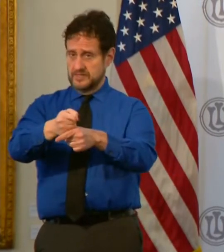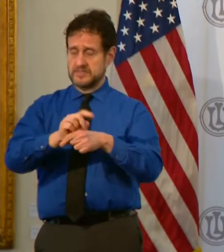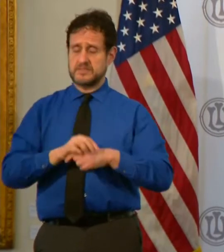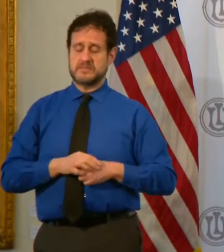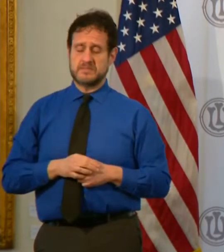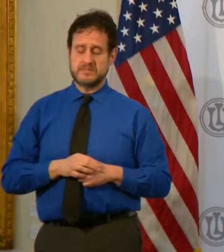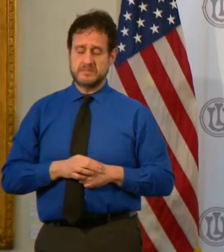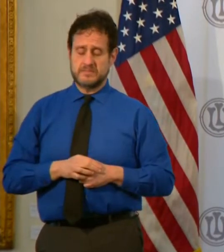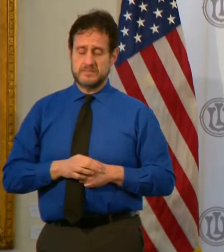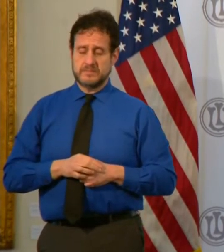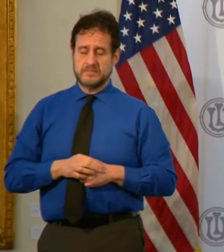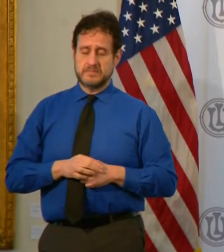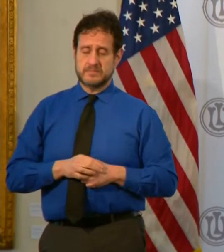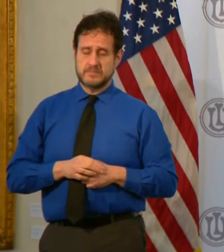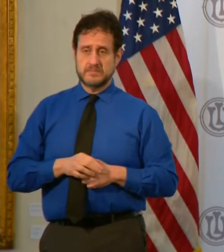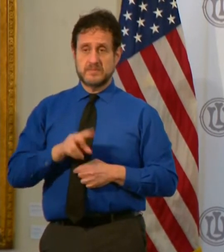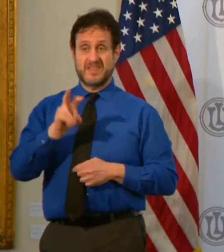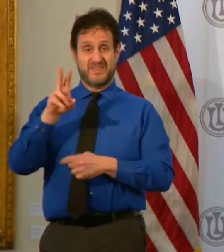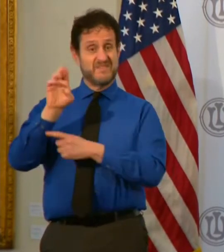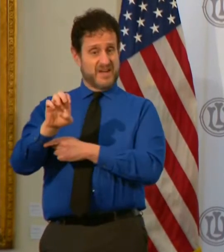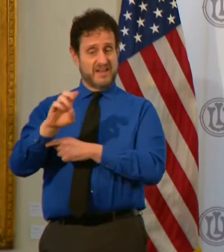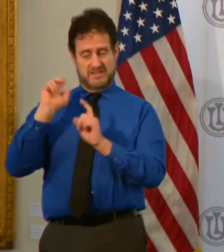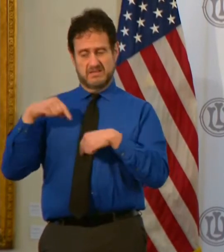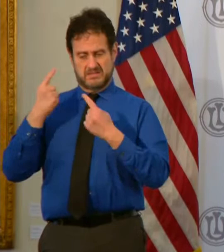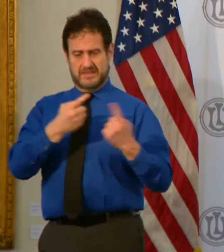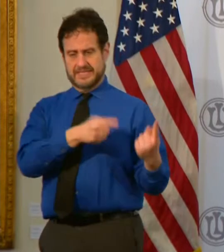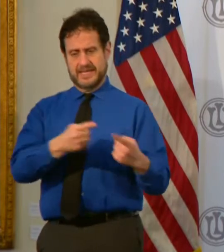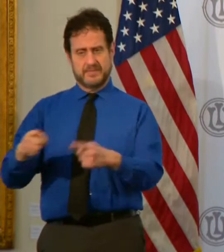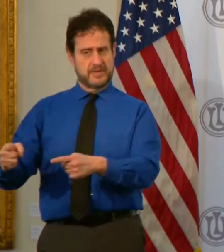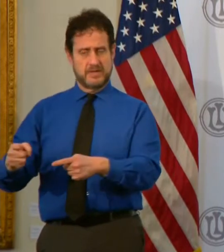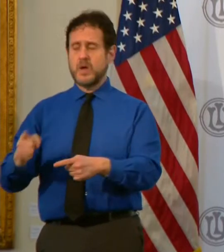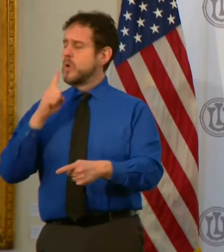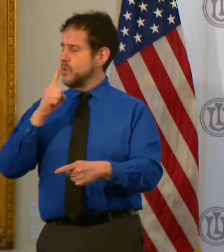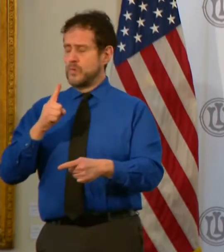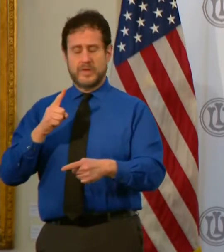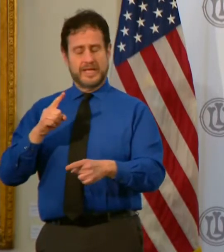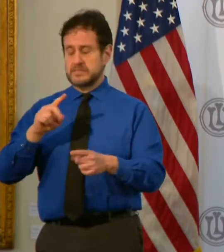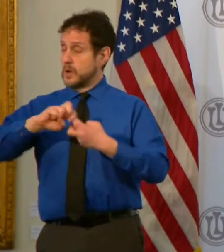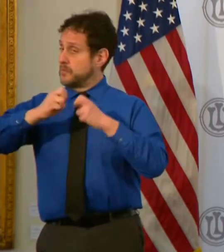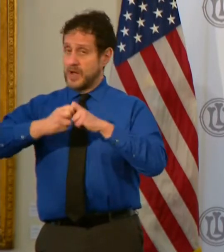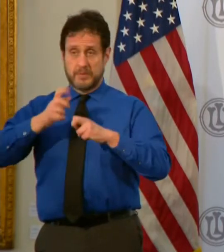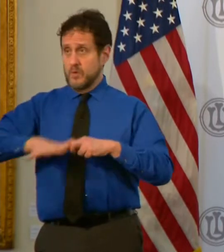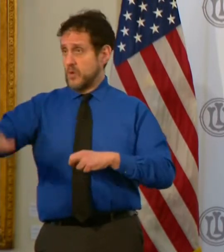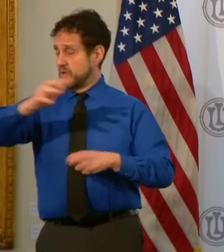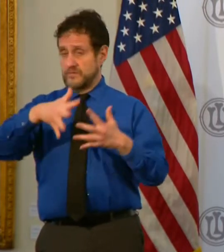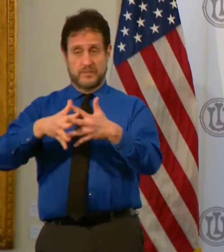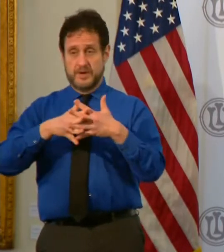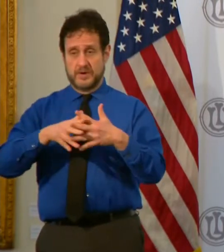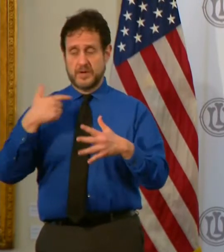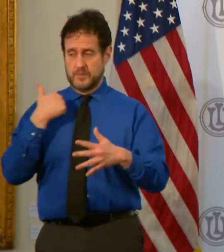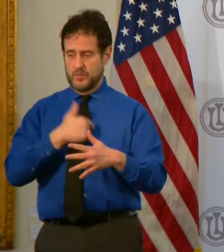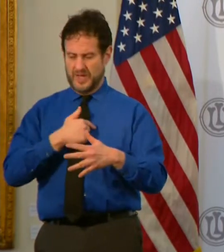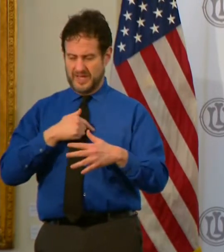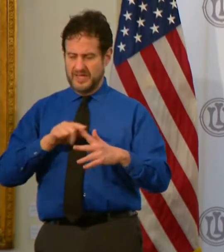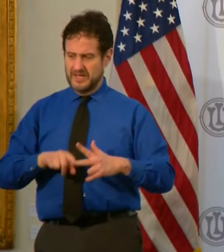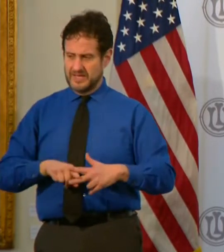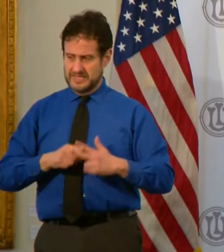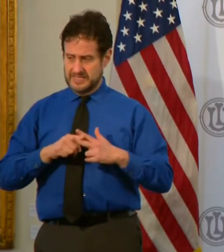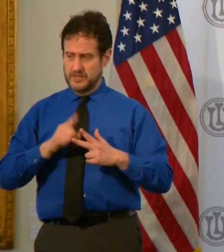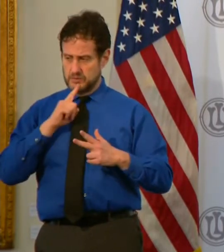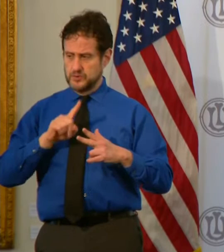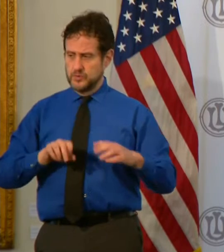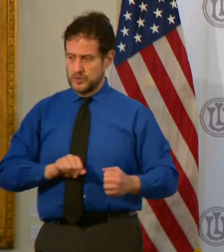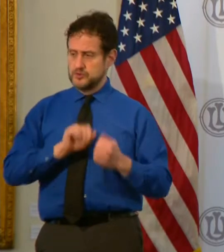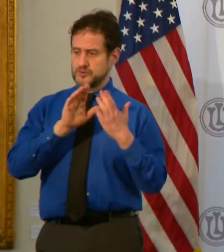seen, though it is a national issue, we continue to outpace even our other major cities. And so we